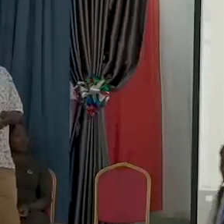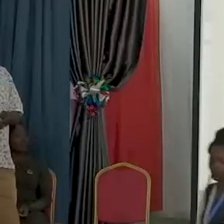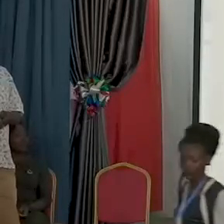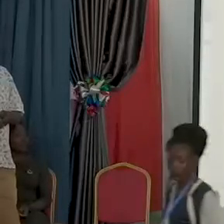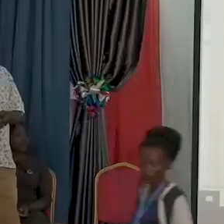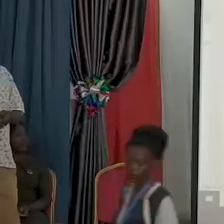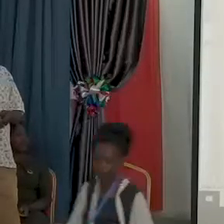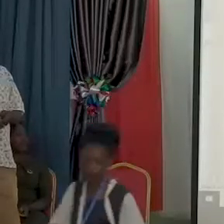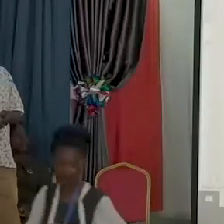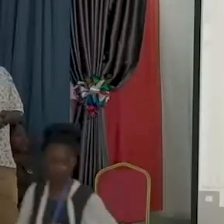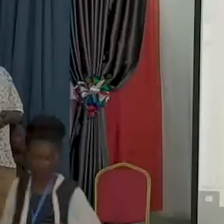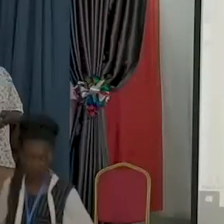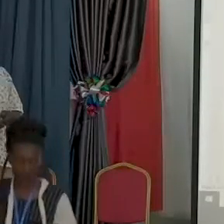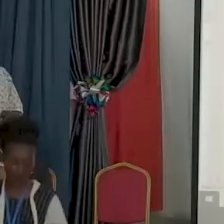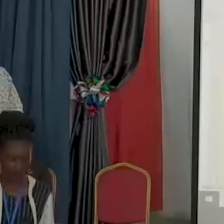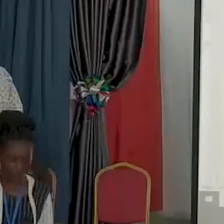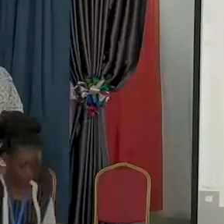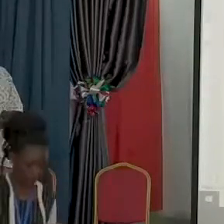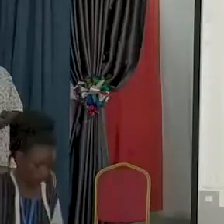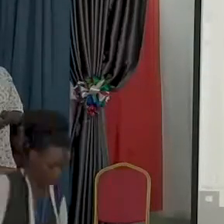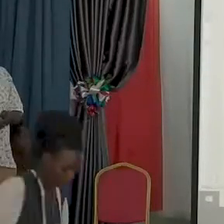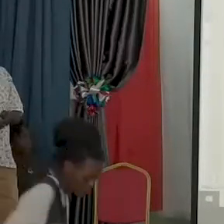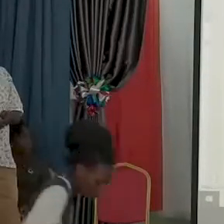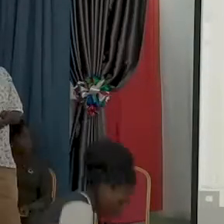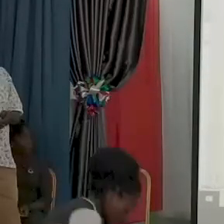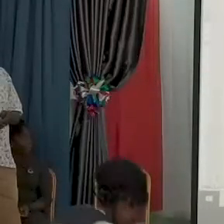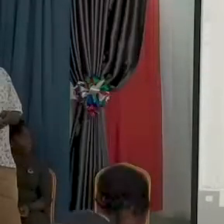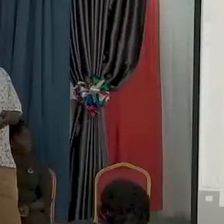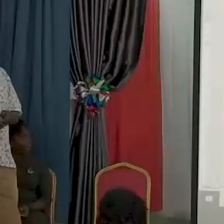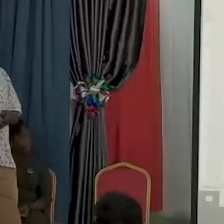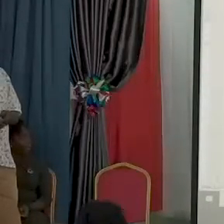Brainstorm, dream. Perfect.